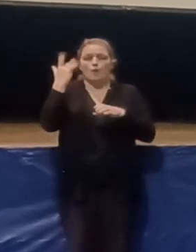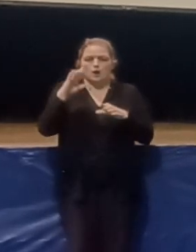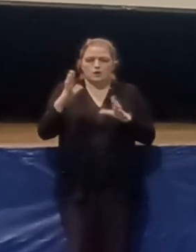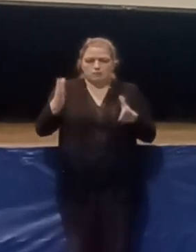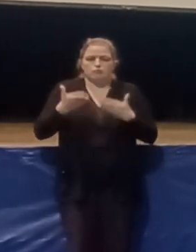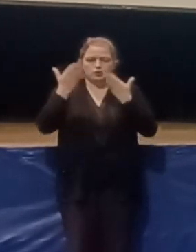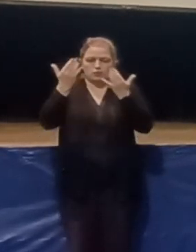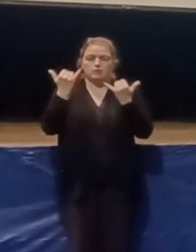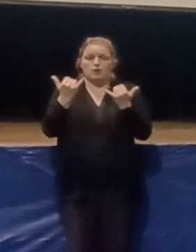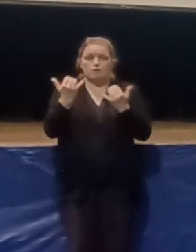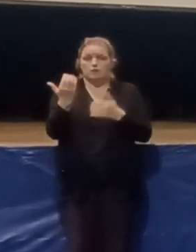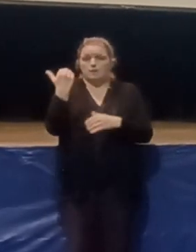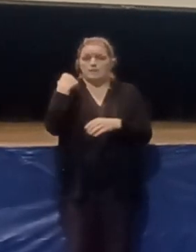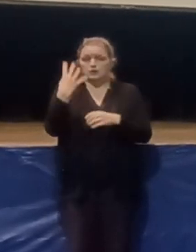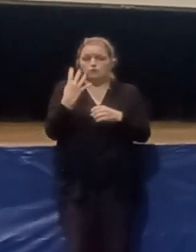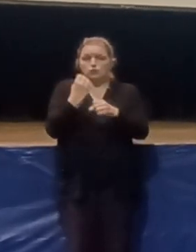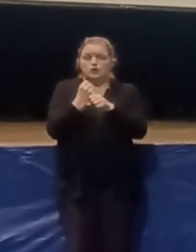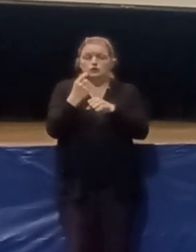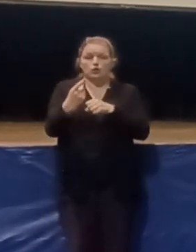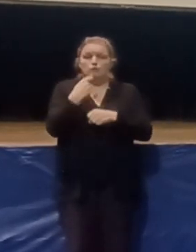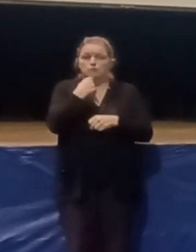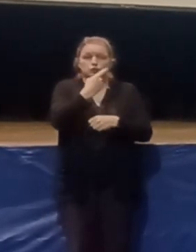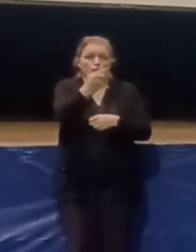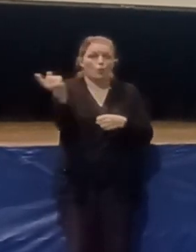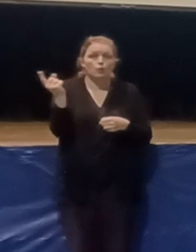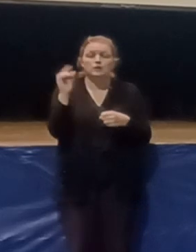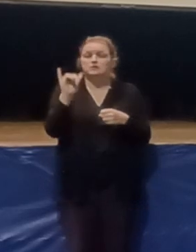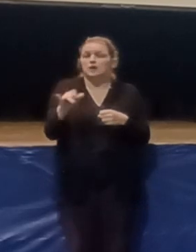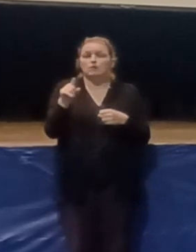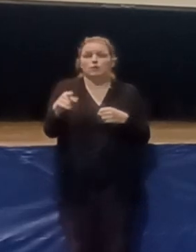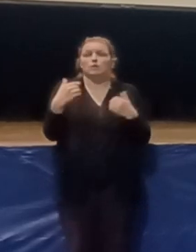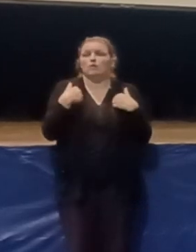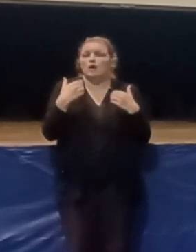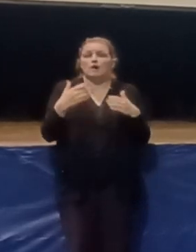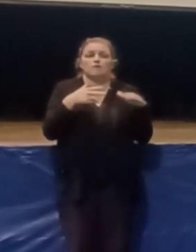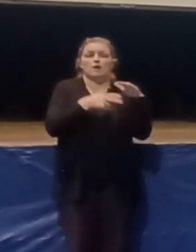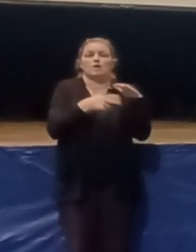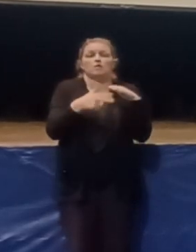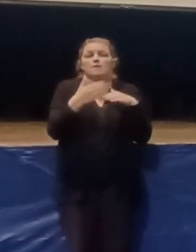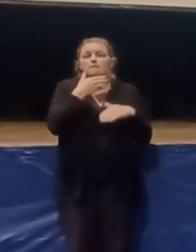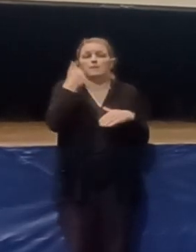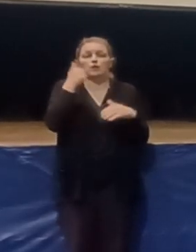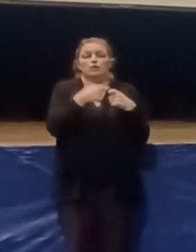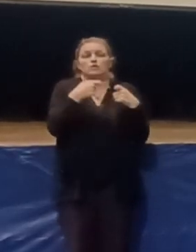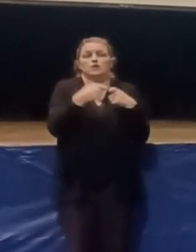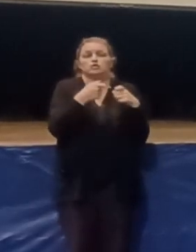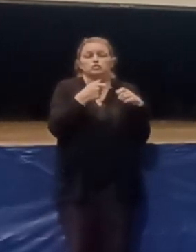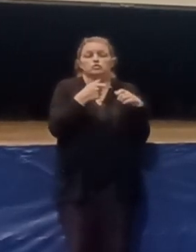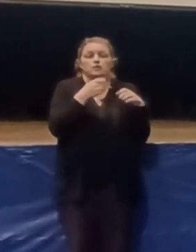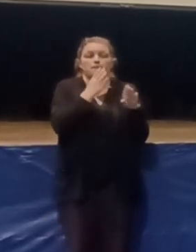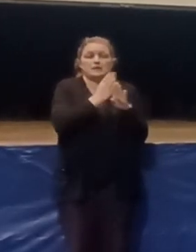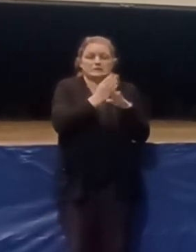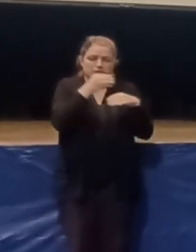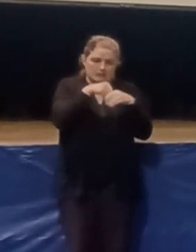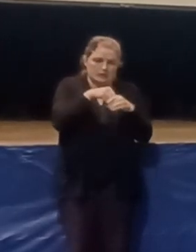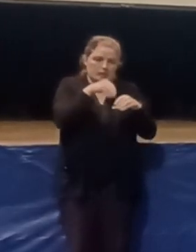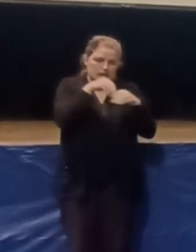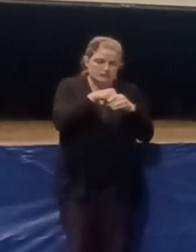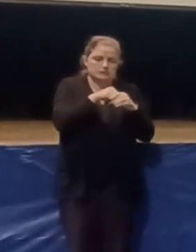for the last 4 years, all we've been told, everyone, is we're going to house our battery electric buses in enclosed space